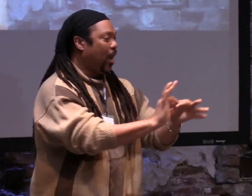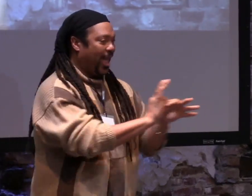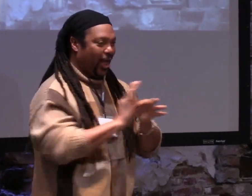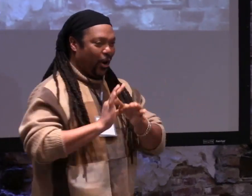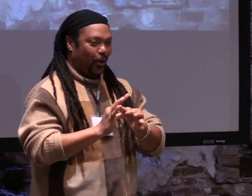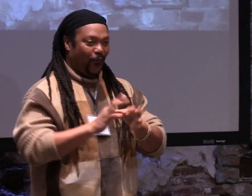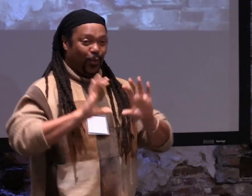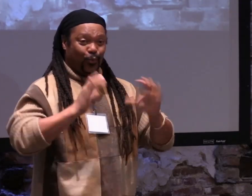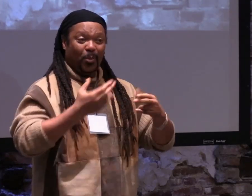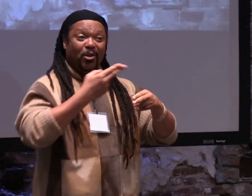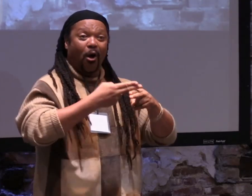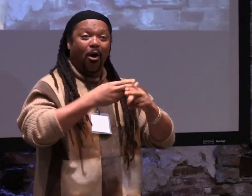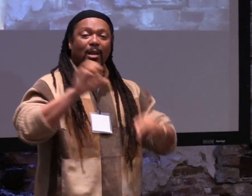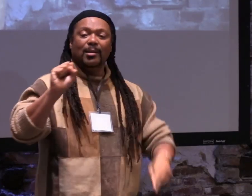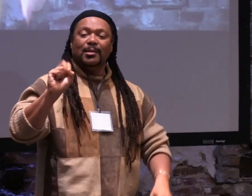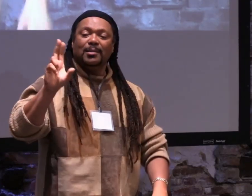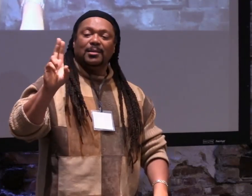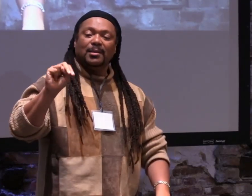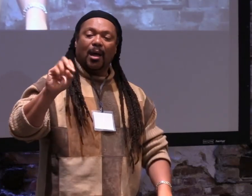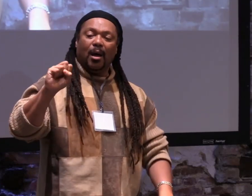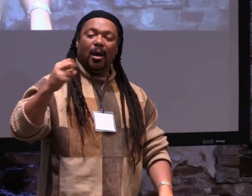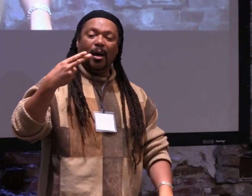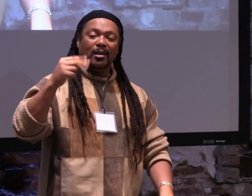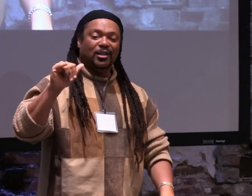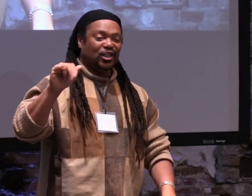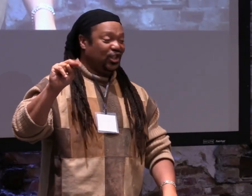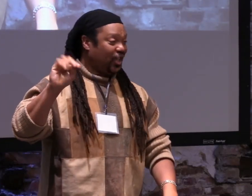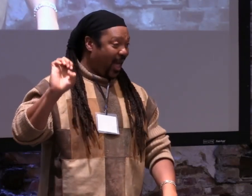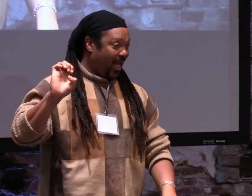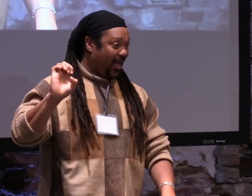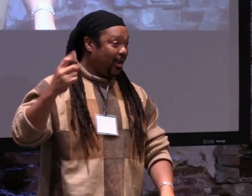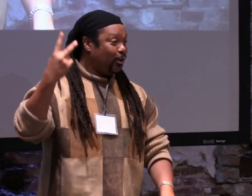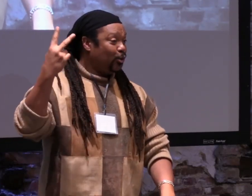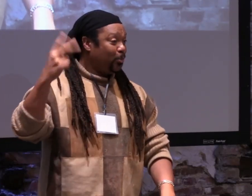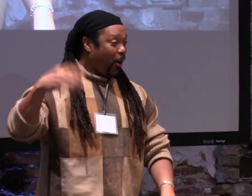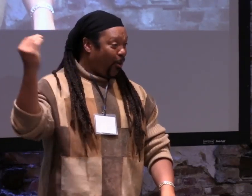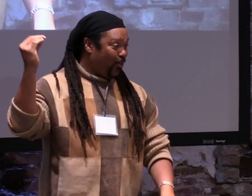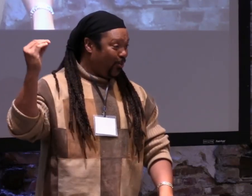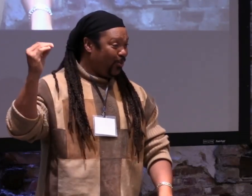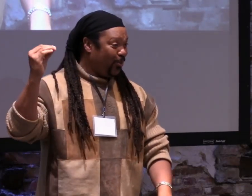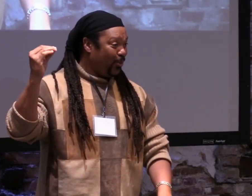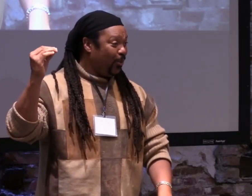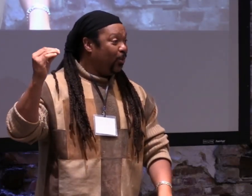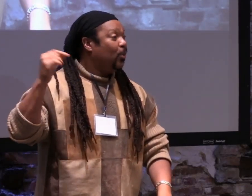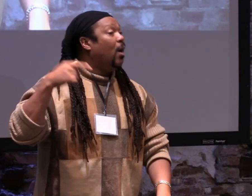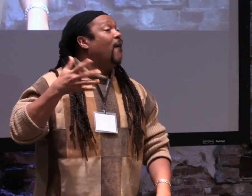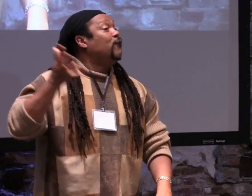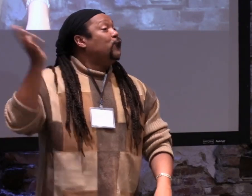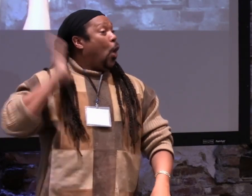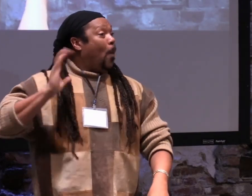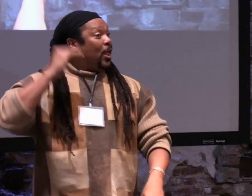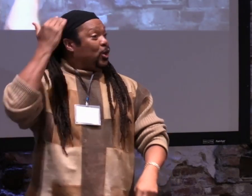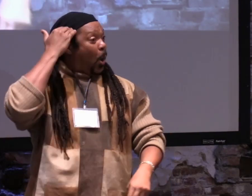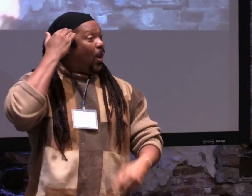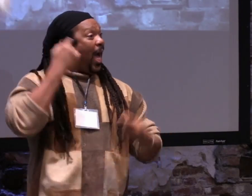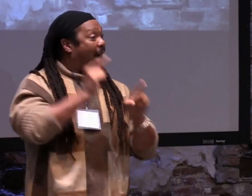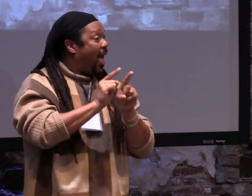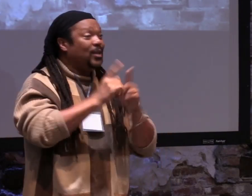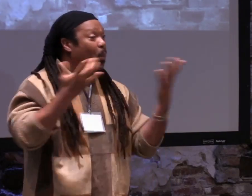I'm currently working as an outreach coordinator for Sunshine 2.0, formerly